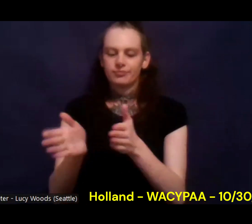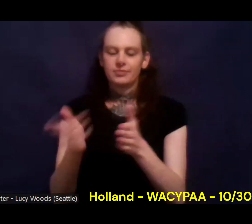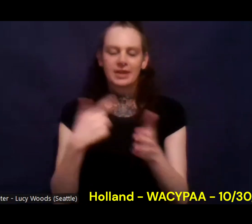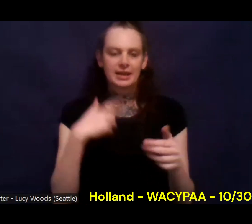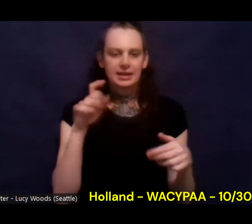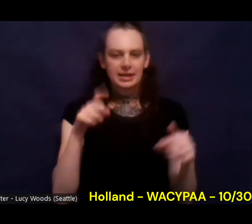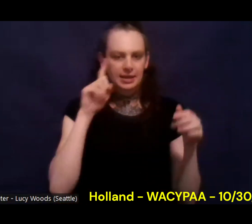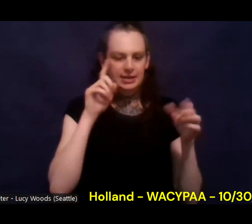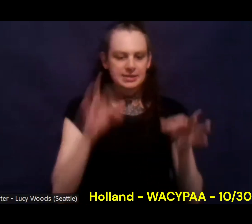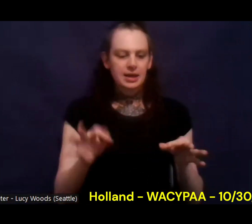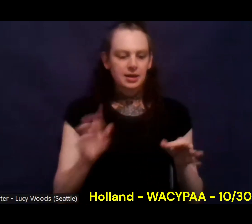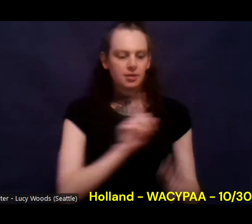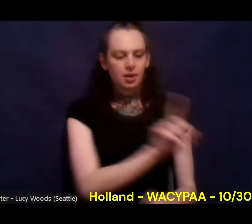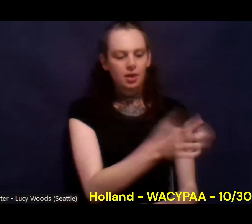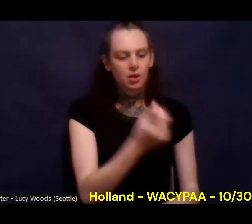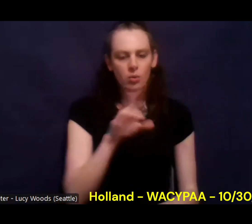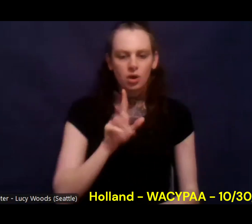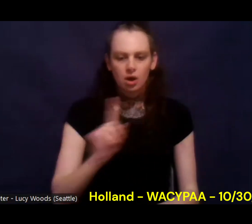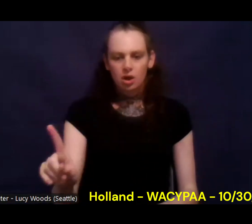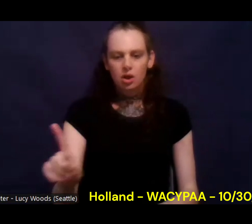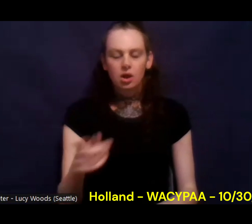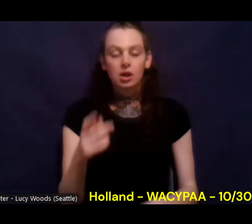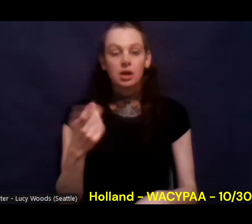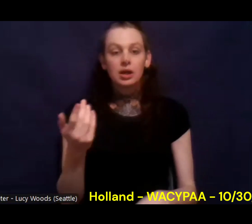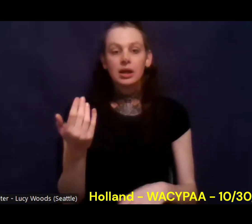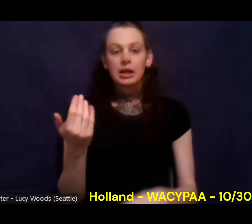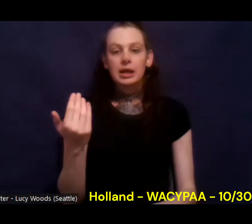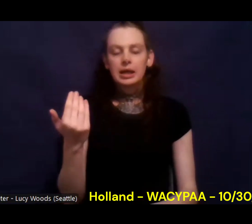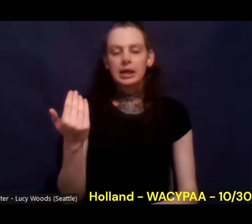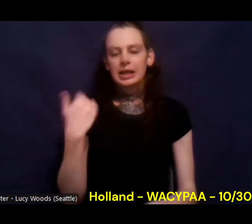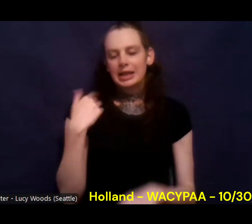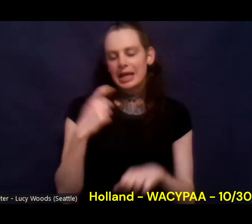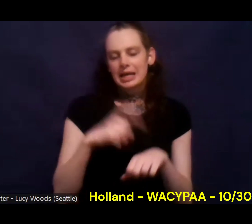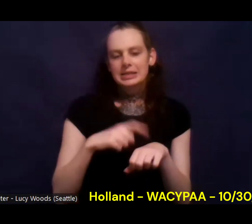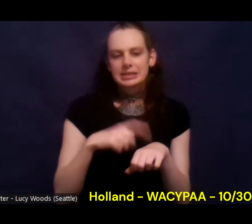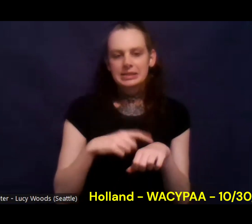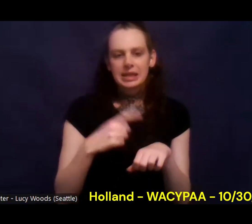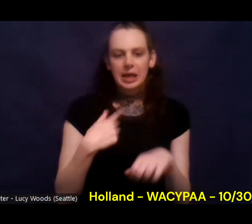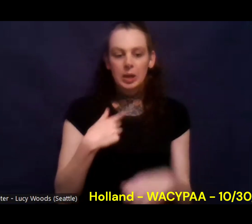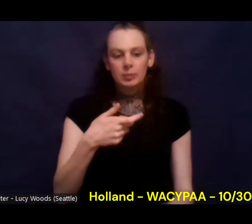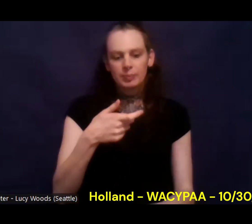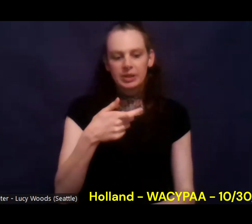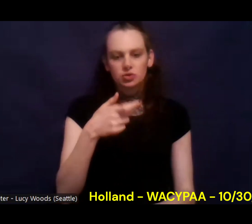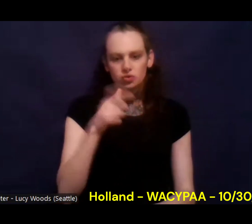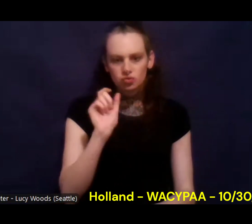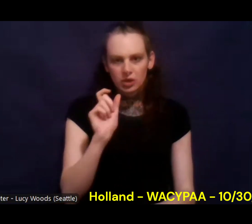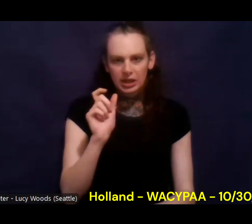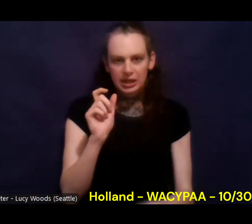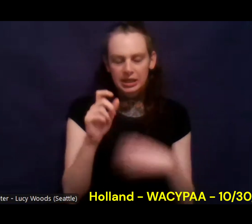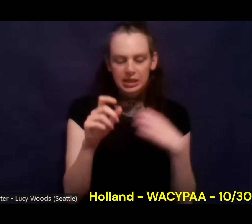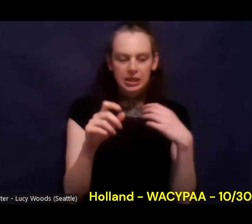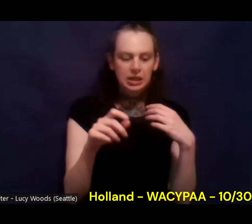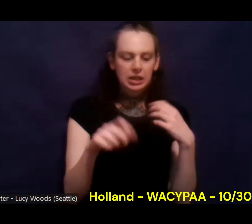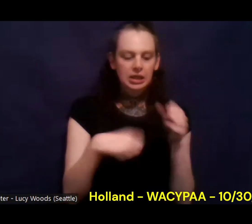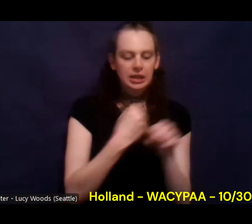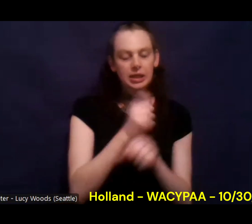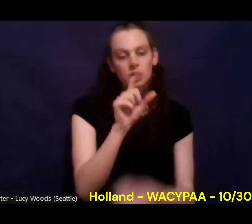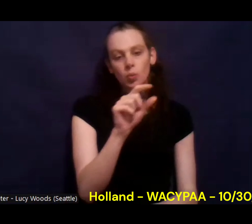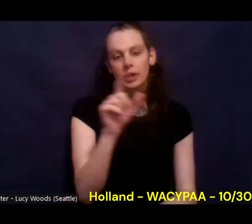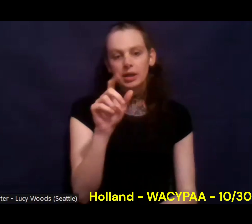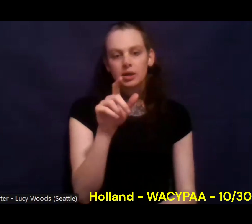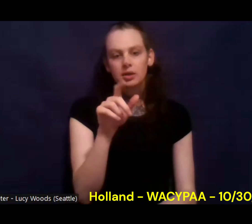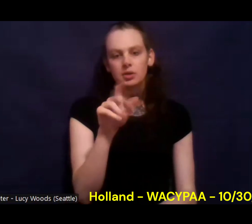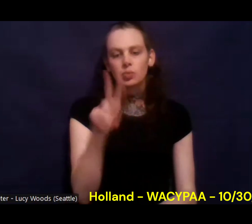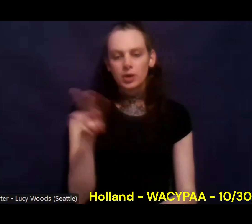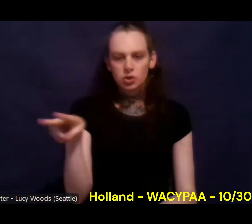during COVID of 2022. I got in COVID. I went to Walgreens to buy some Theraflu. The nice